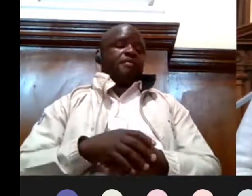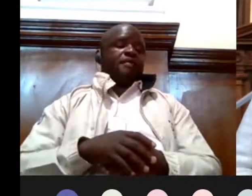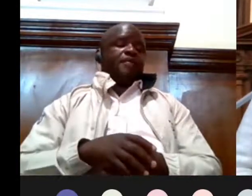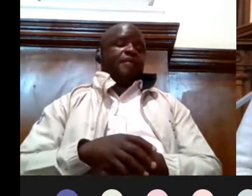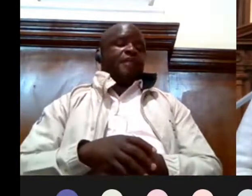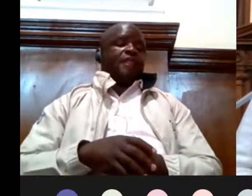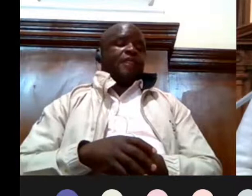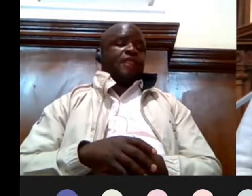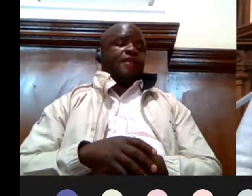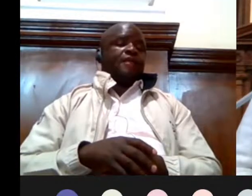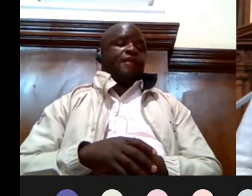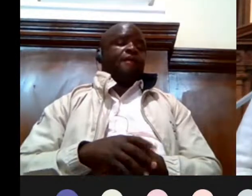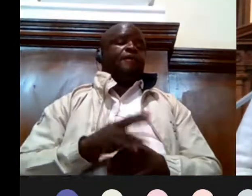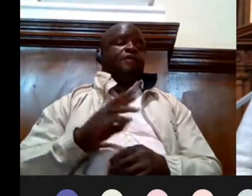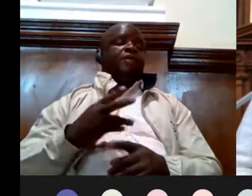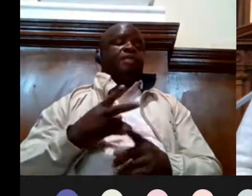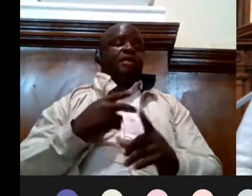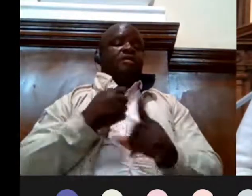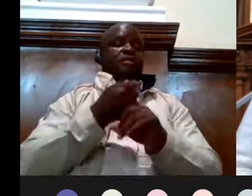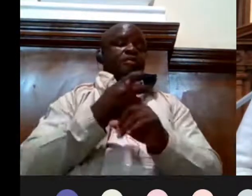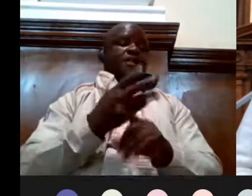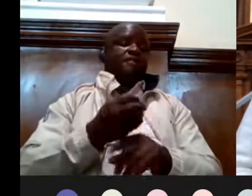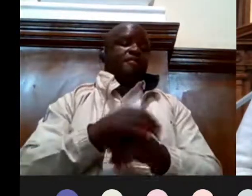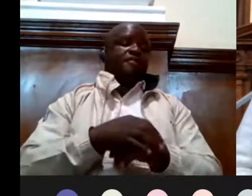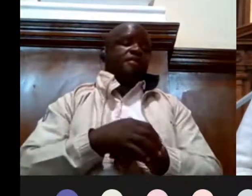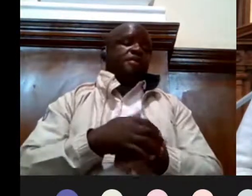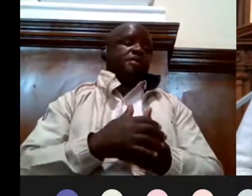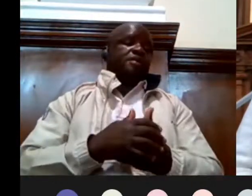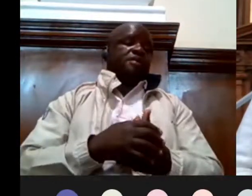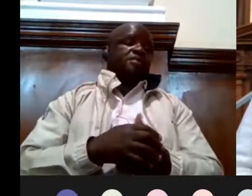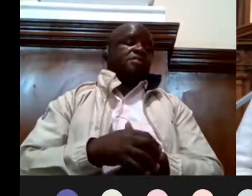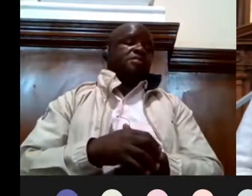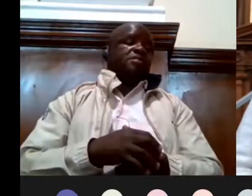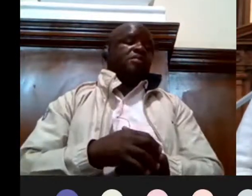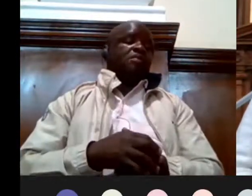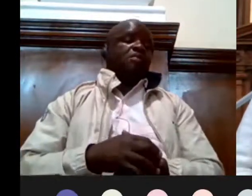of women. Honorable Speaker,